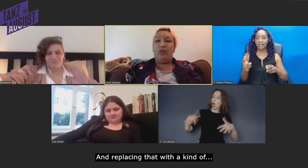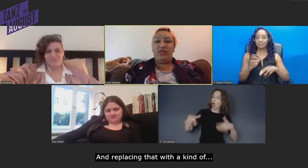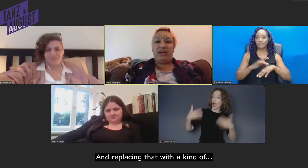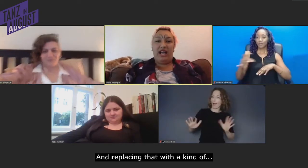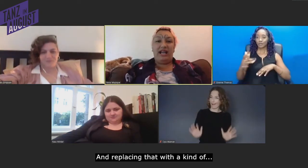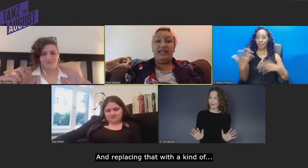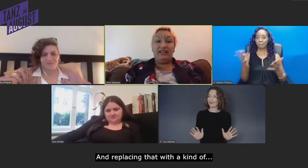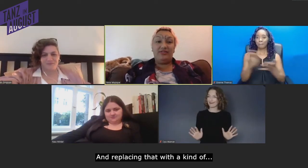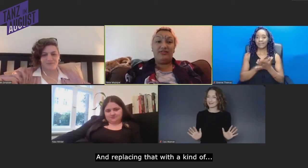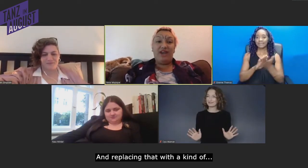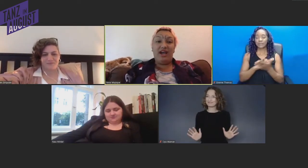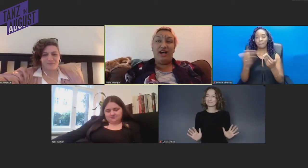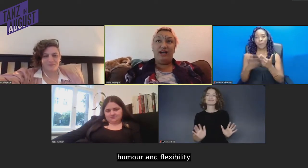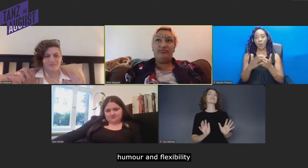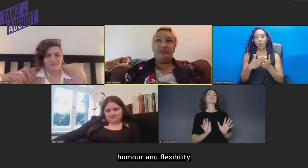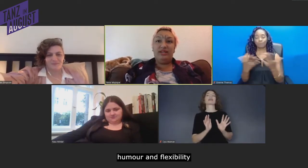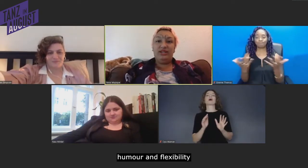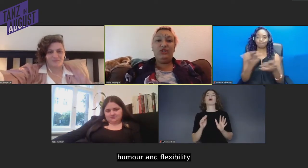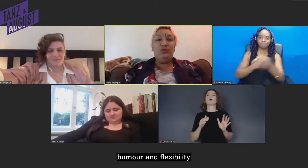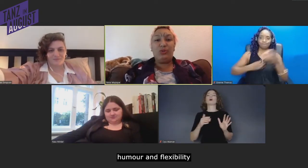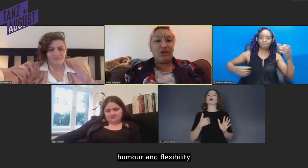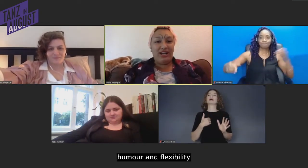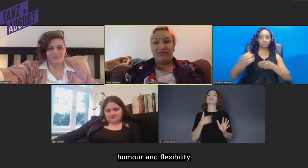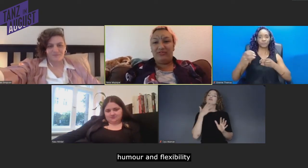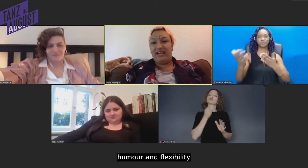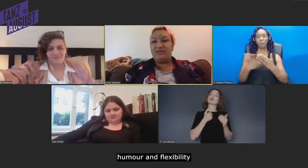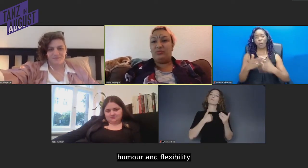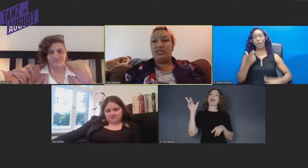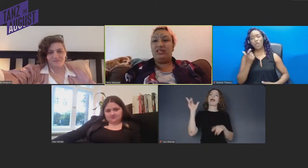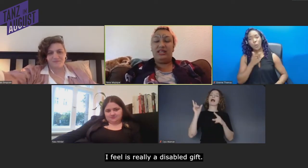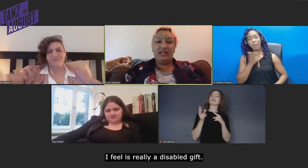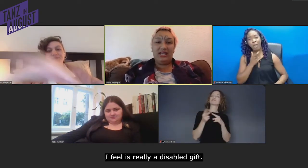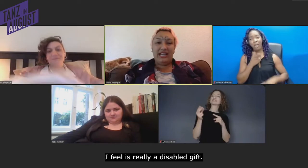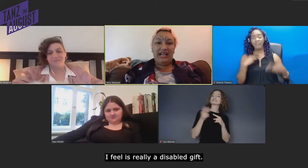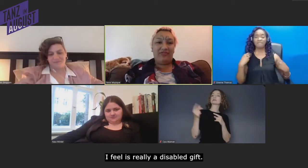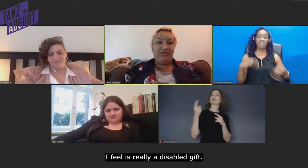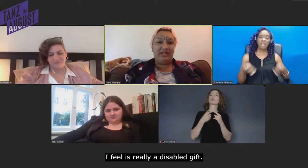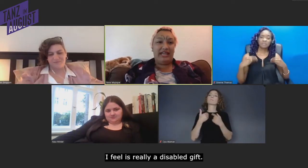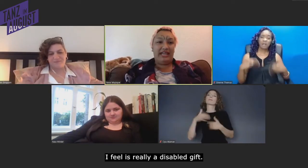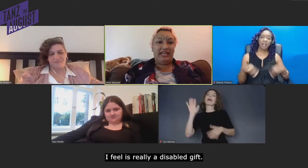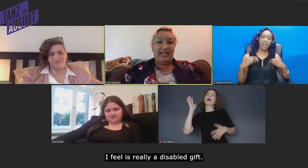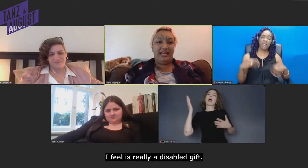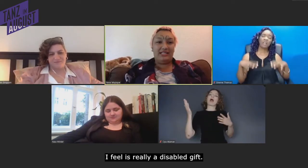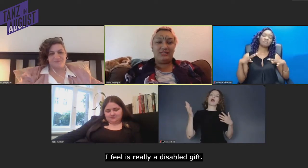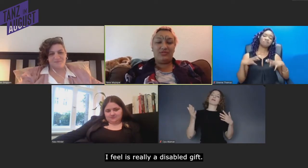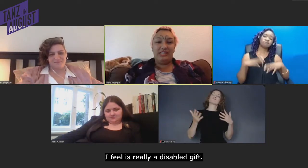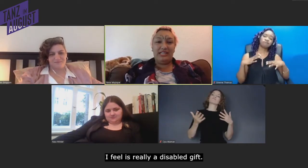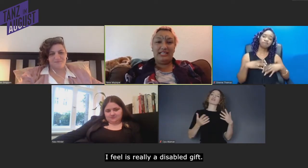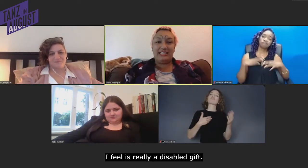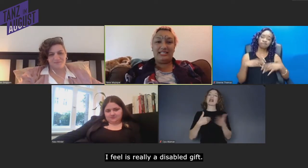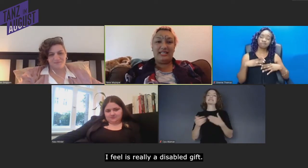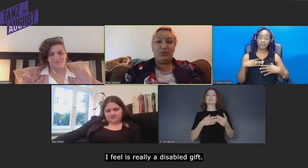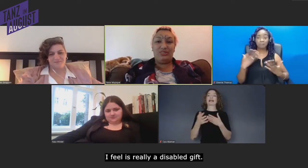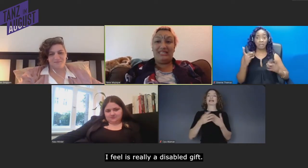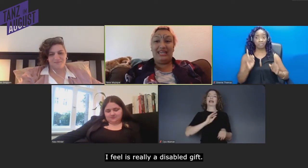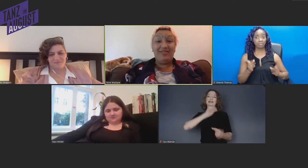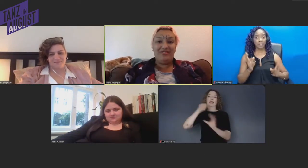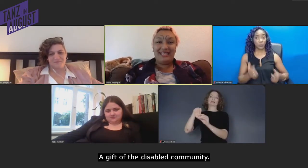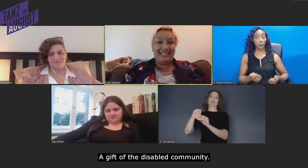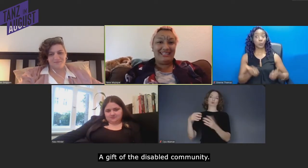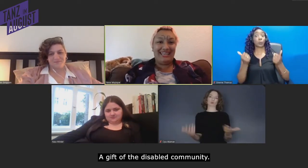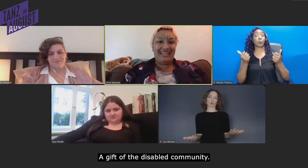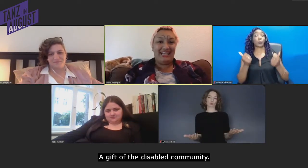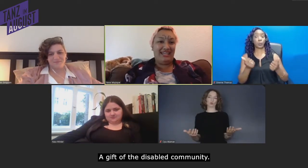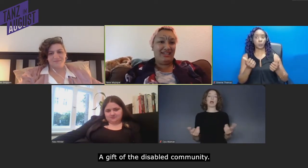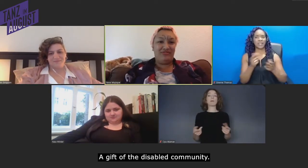that with a kind of humor and flexibility, I feel like is really a disabled gift